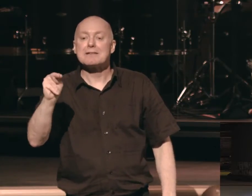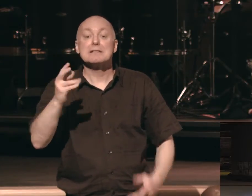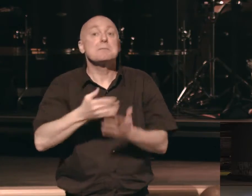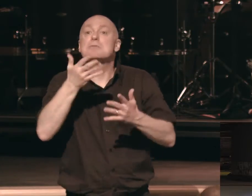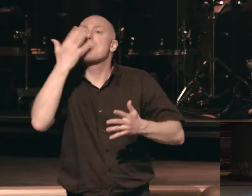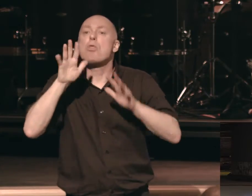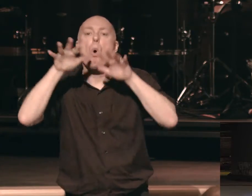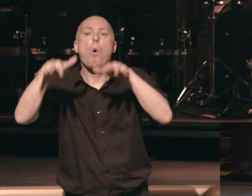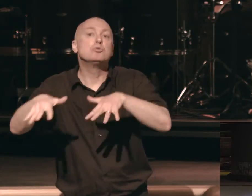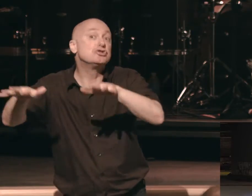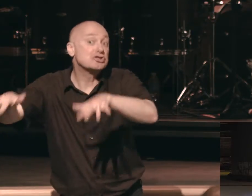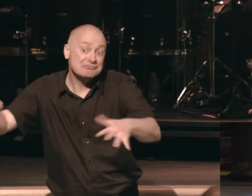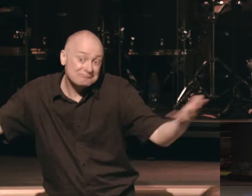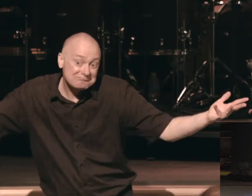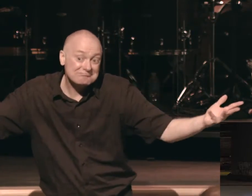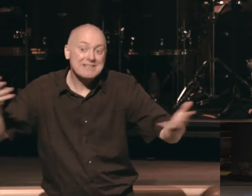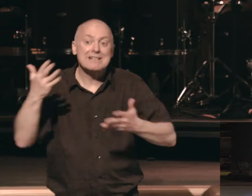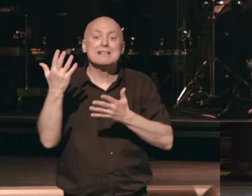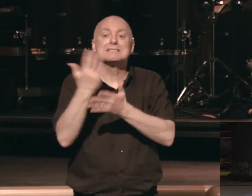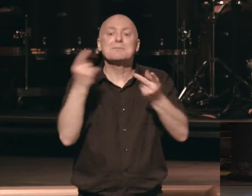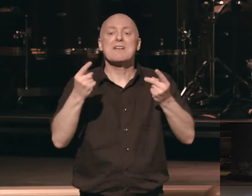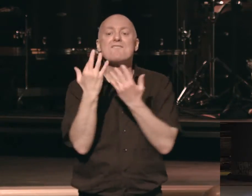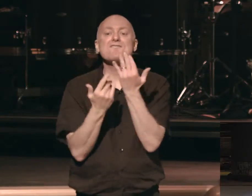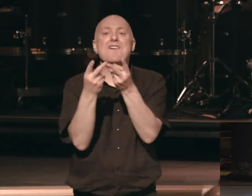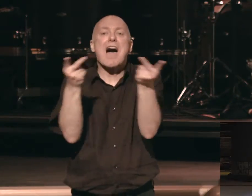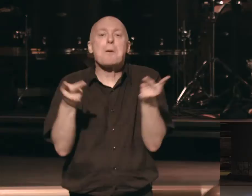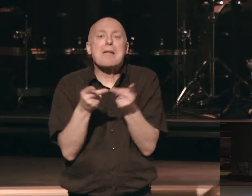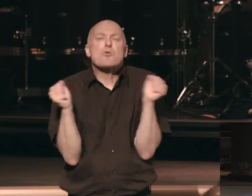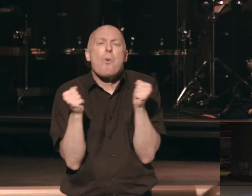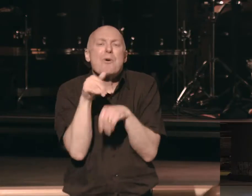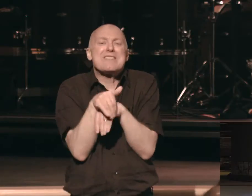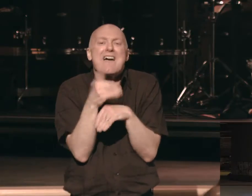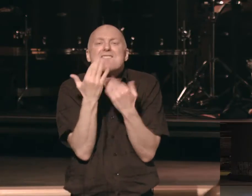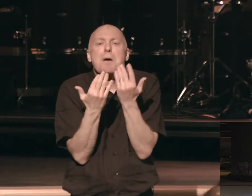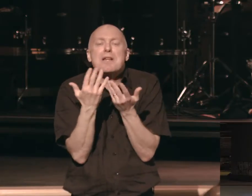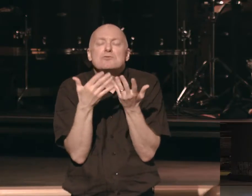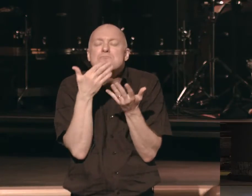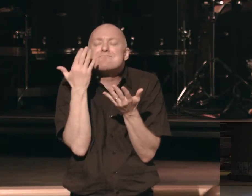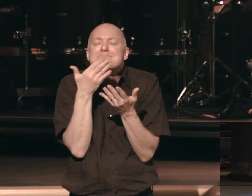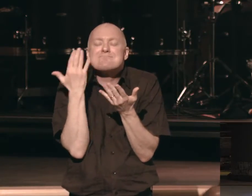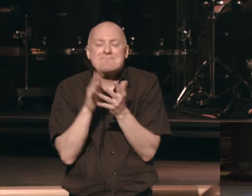ocean. Someone said a fireplace burning on a cold night.